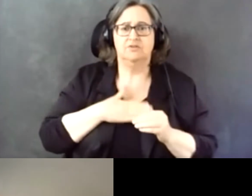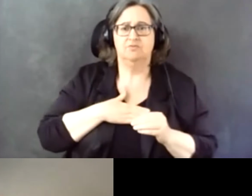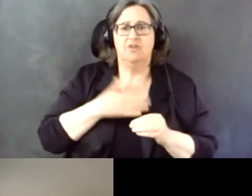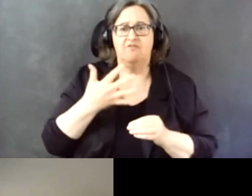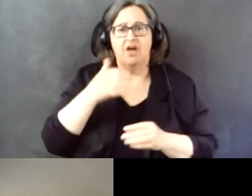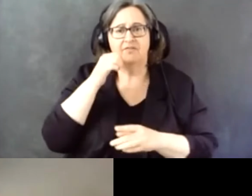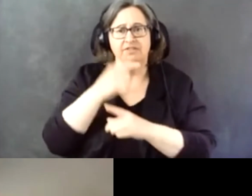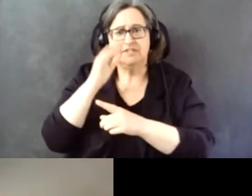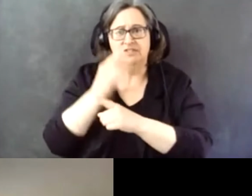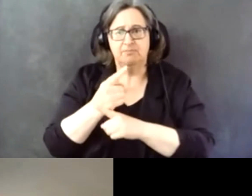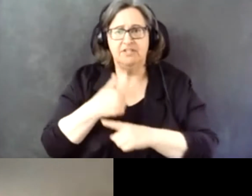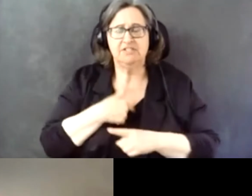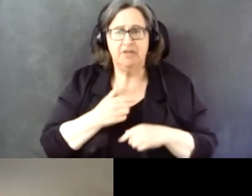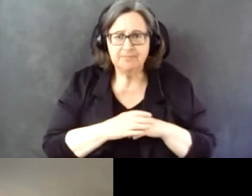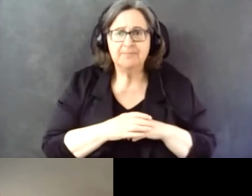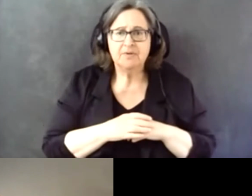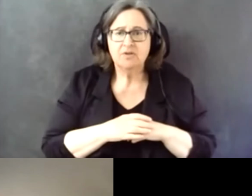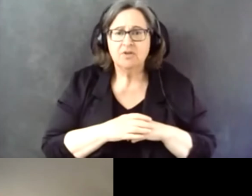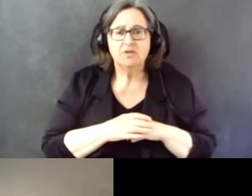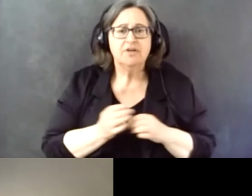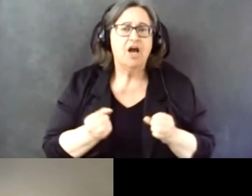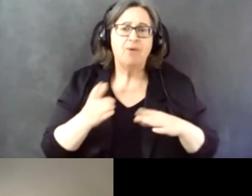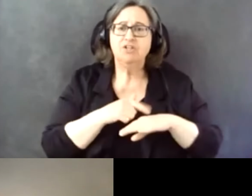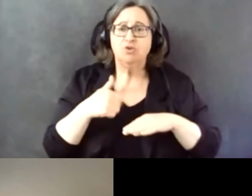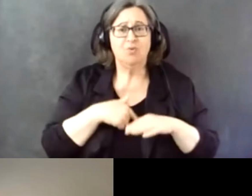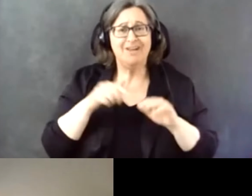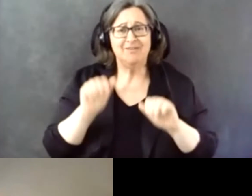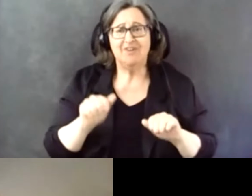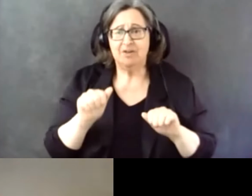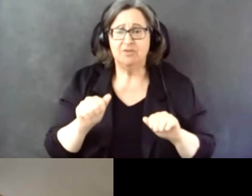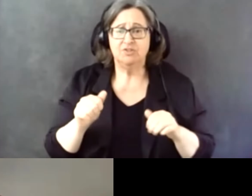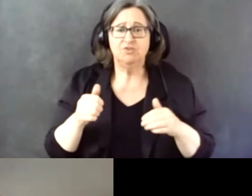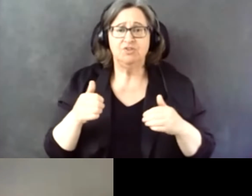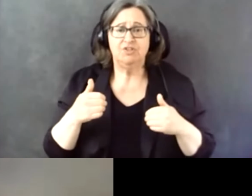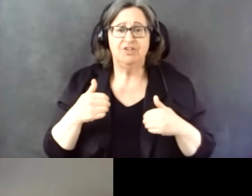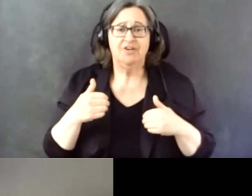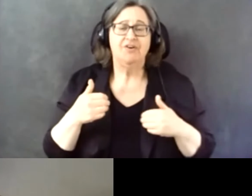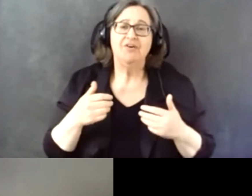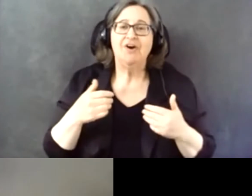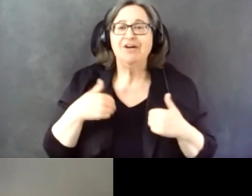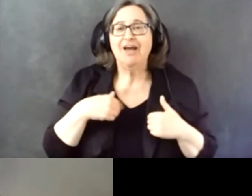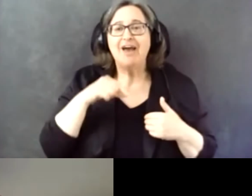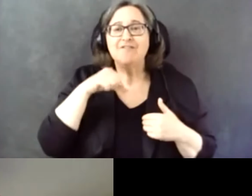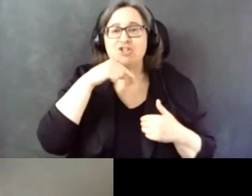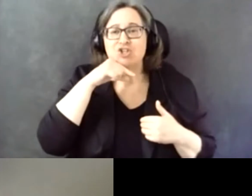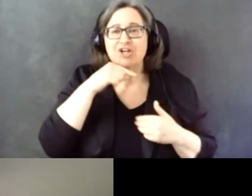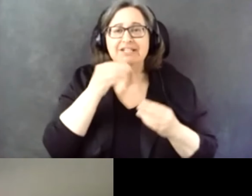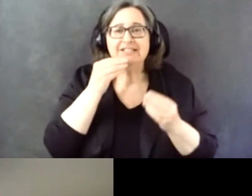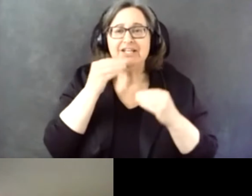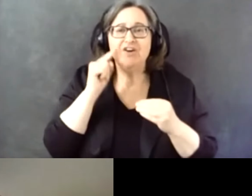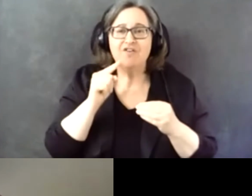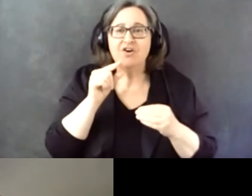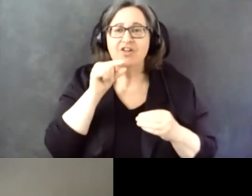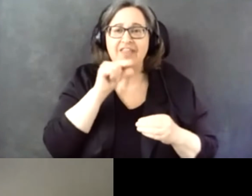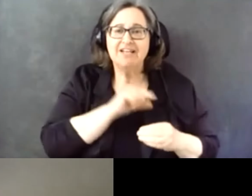siblings and me uh the number of times that we were able to have that turkey for thanksgiving the supportive